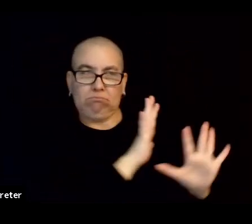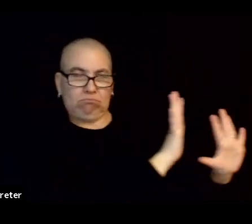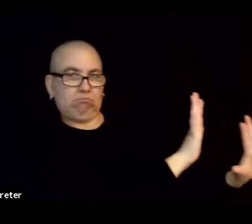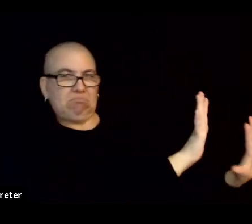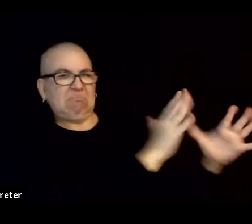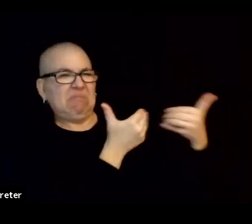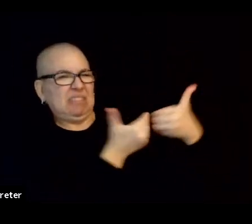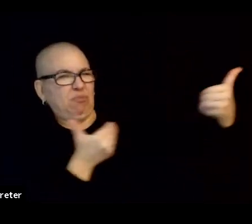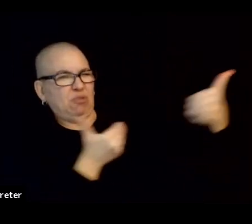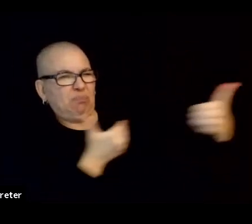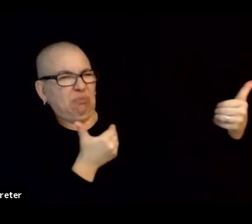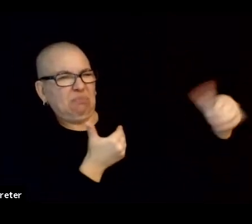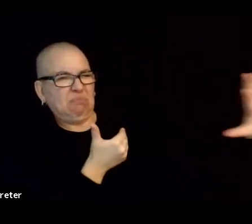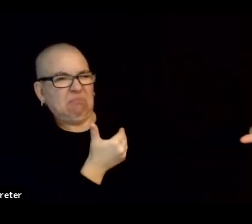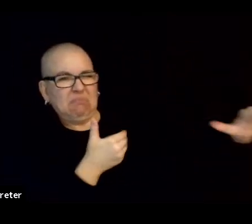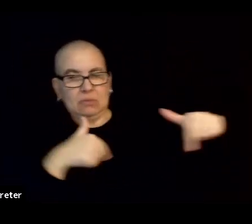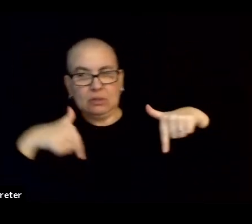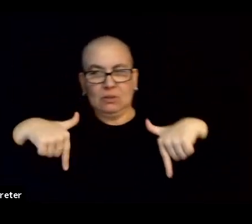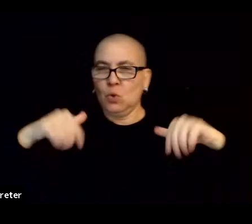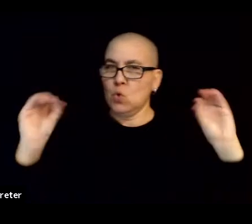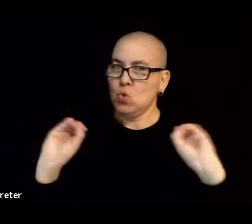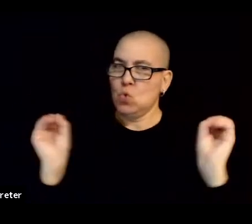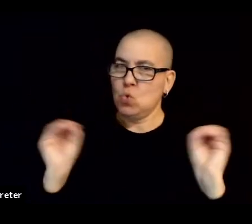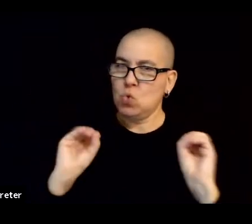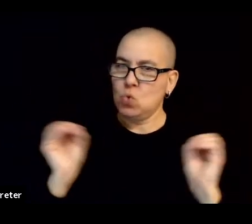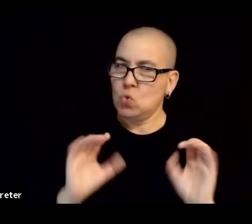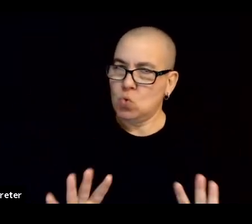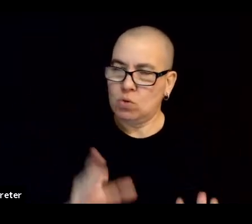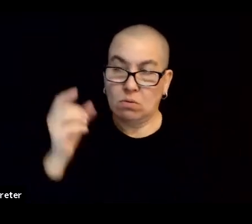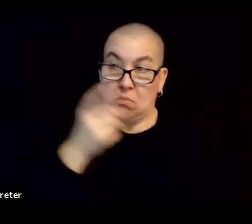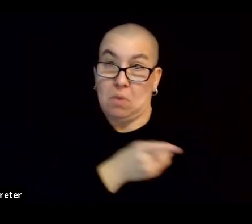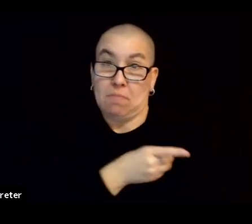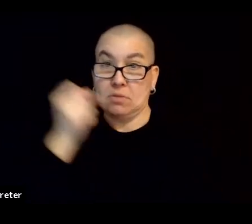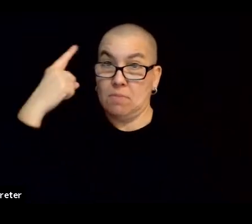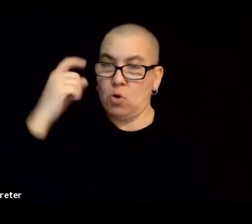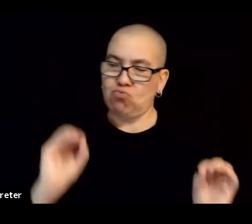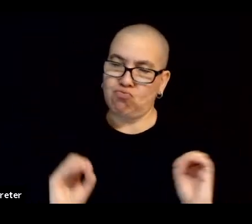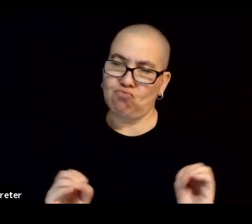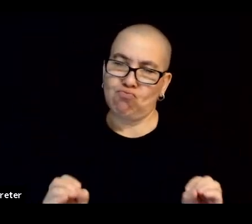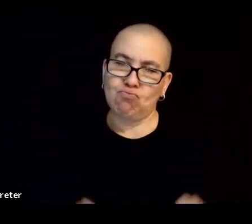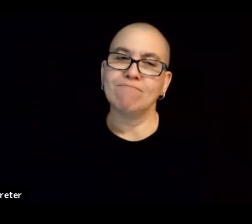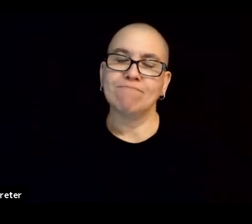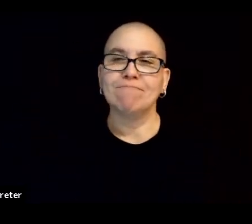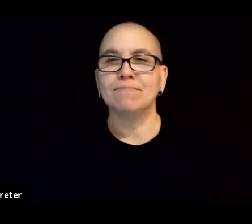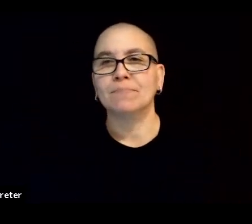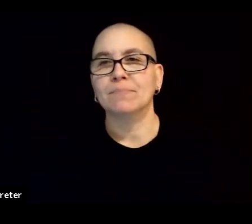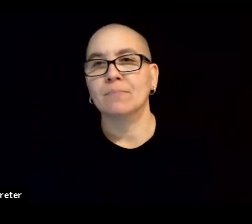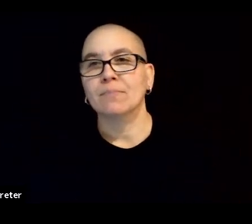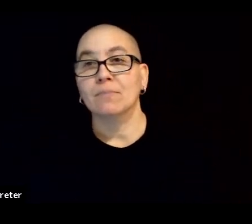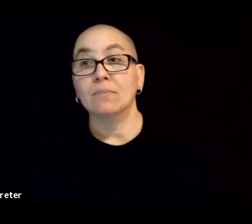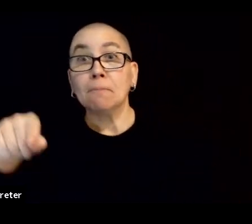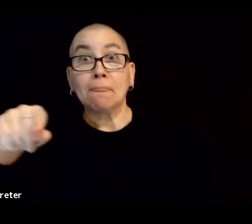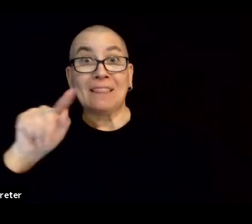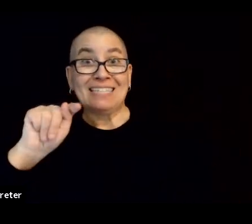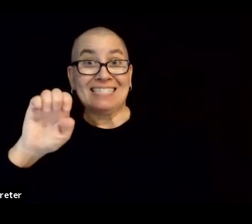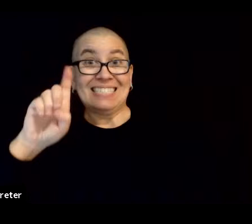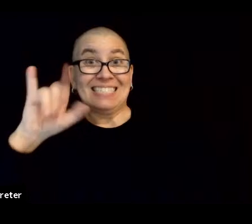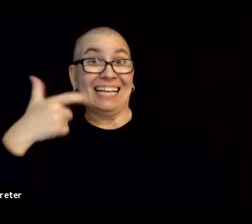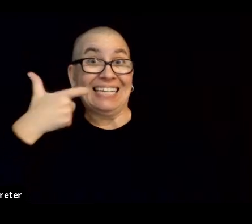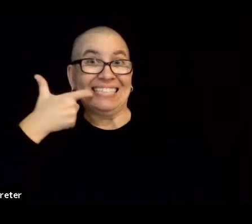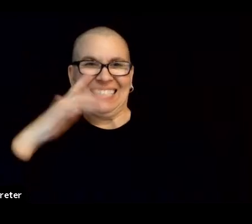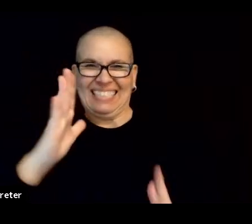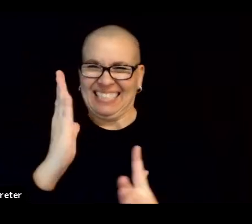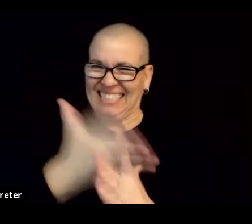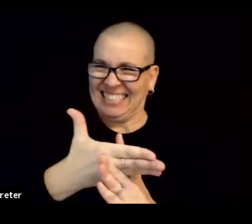Your next Governor, question comes. Oh, sorry, Operator. Governor, this is Teddy. We are getting a little close to time here, so we might do. Teddy, if